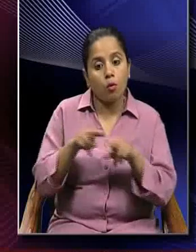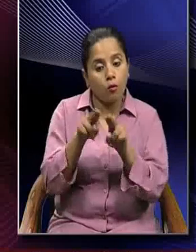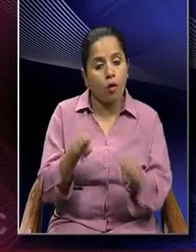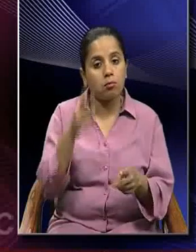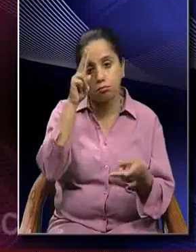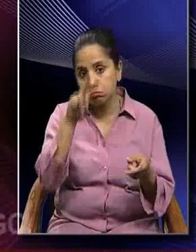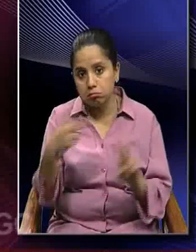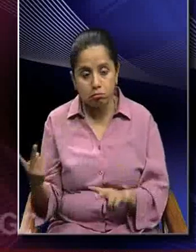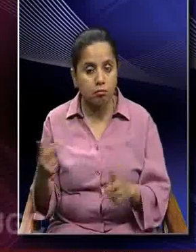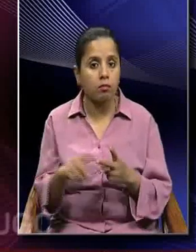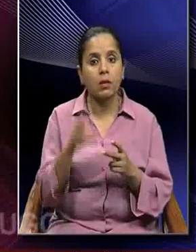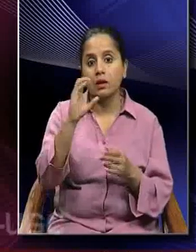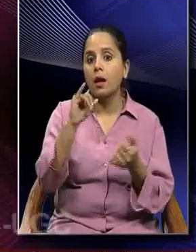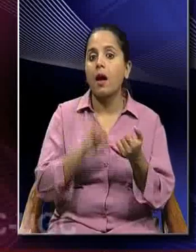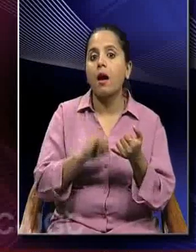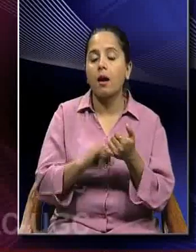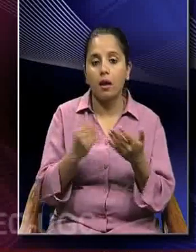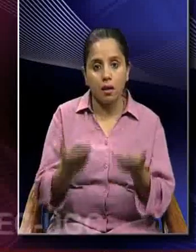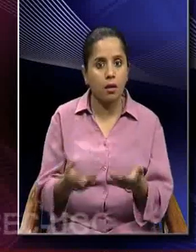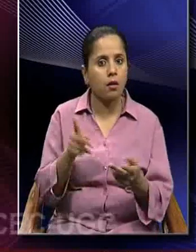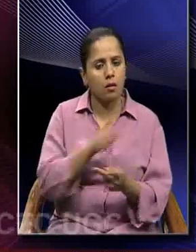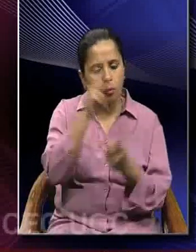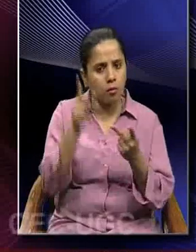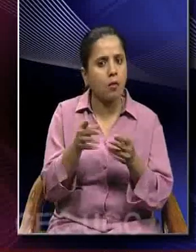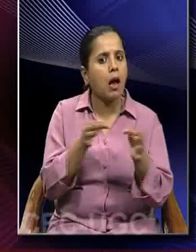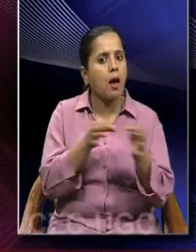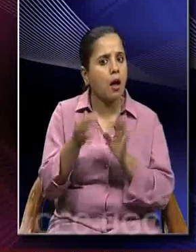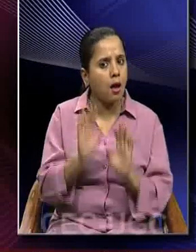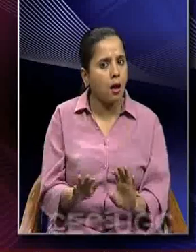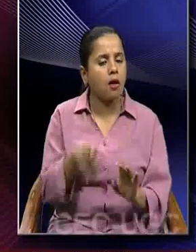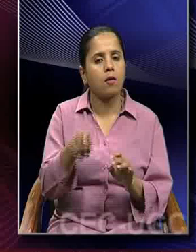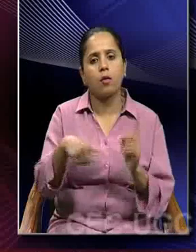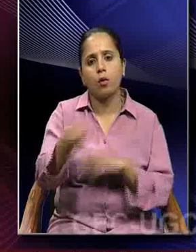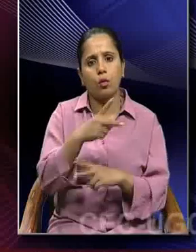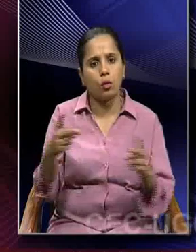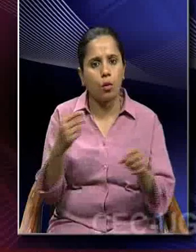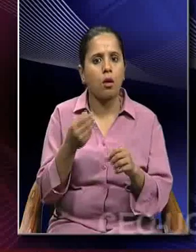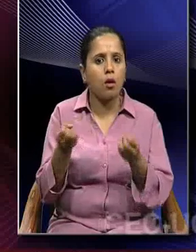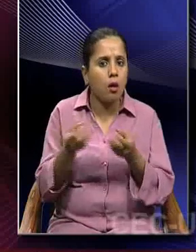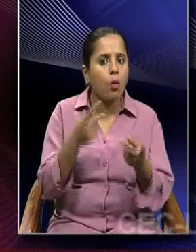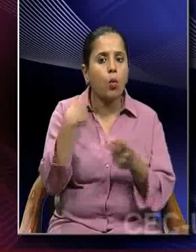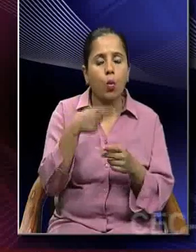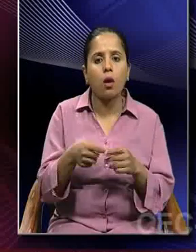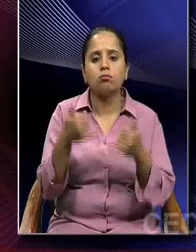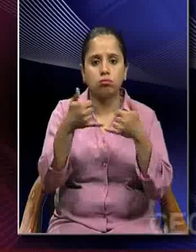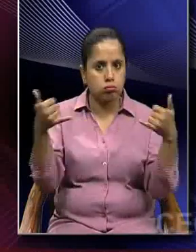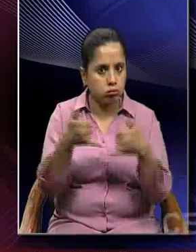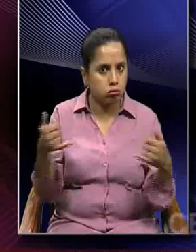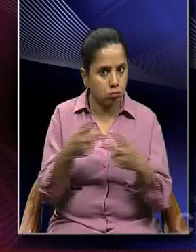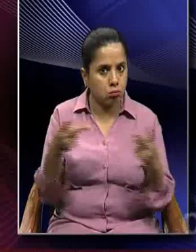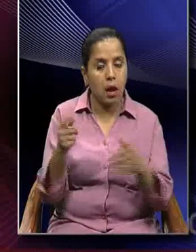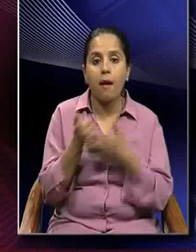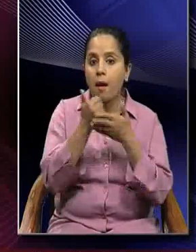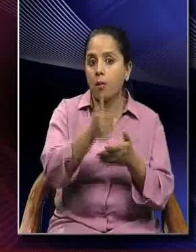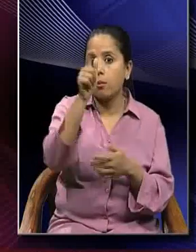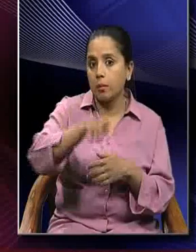myths. CSS therefore accurately describes conditions generated by underlying structures. It helps